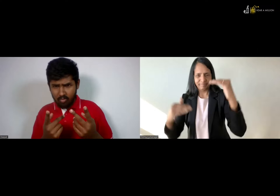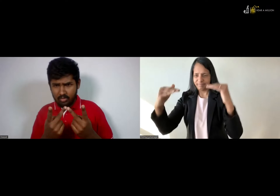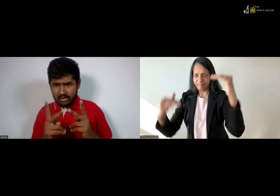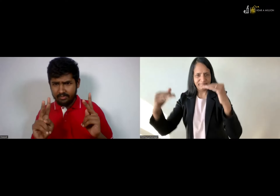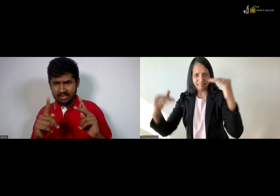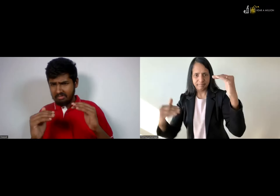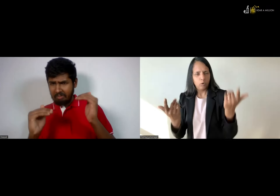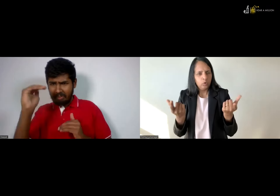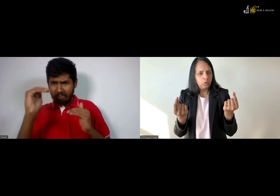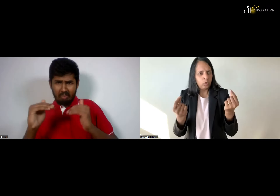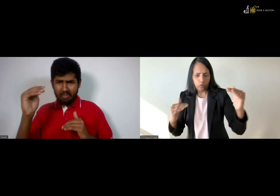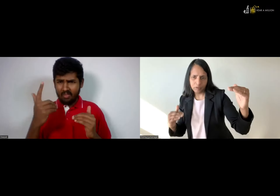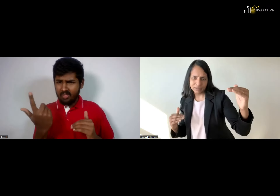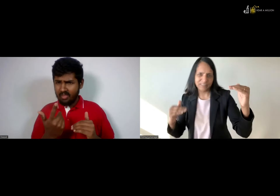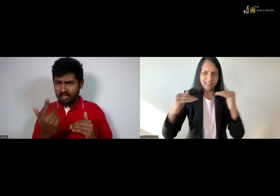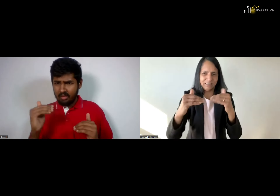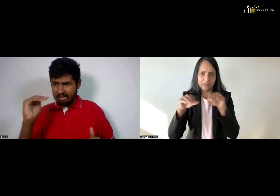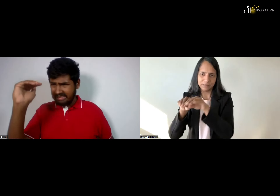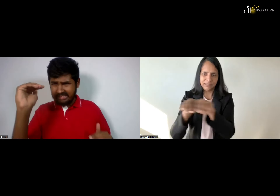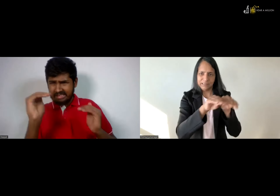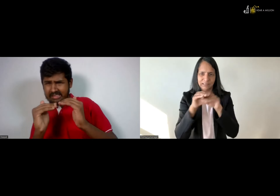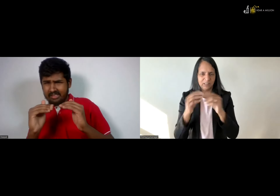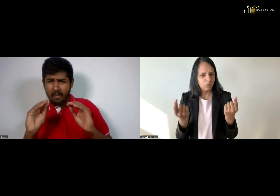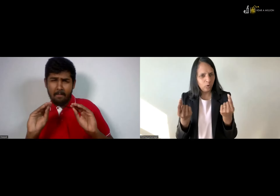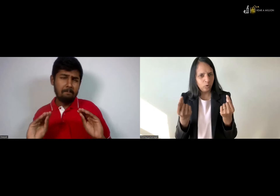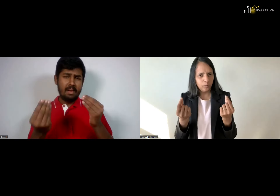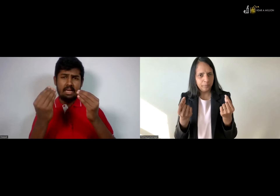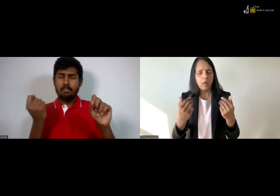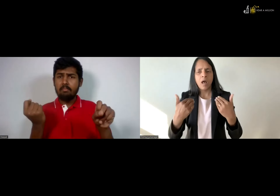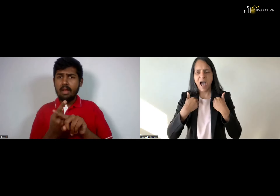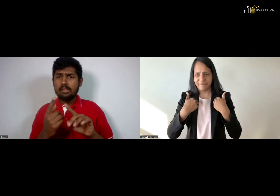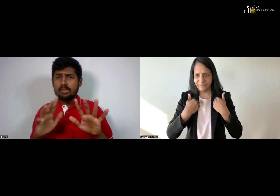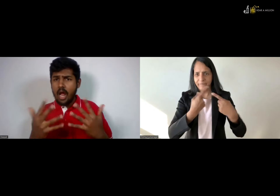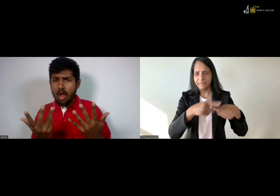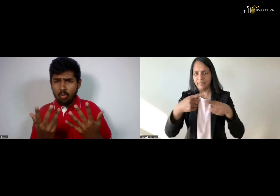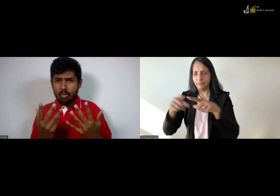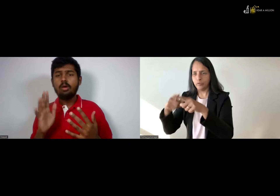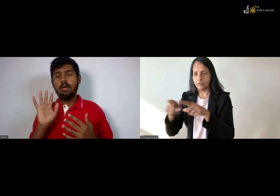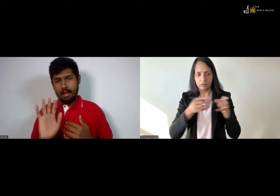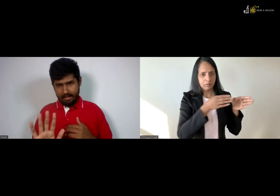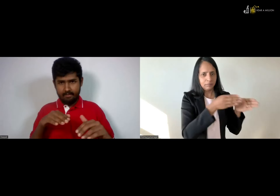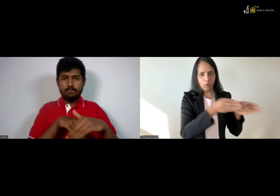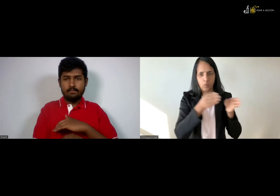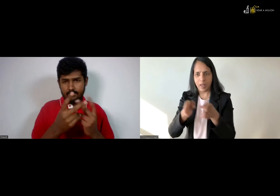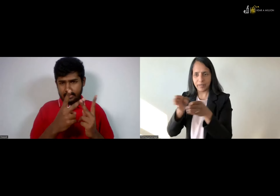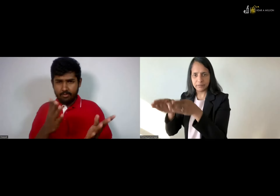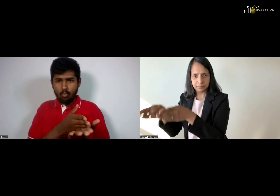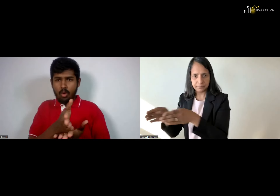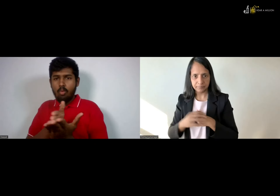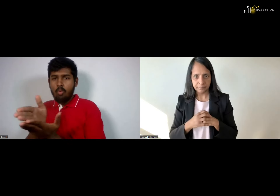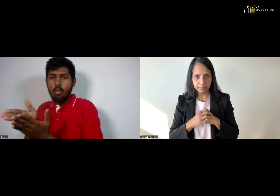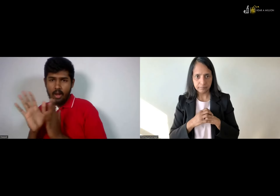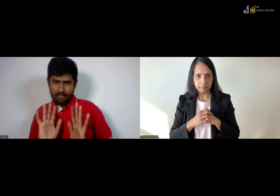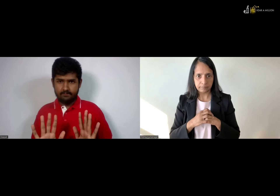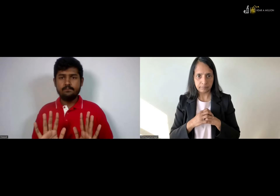where you can see that how equity works or how equality works, how we can provide equity to all the people. So we